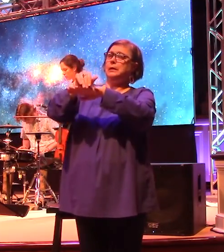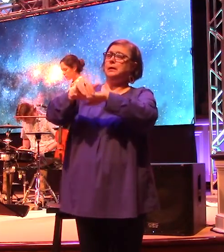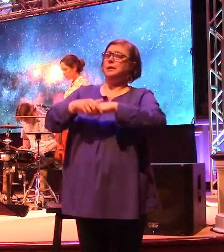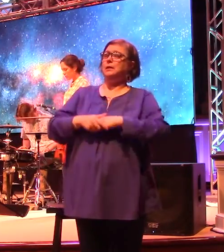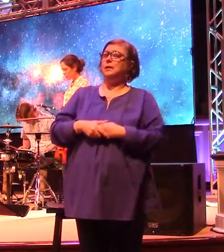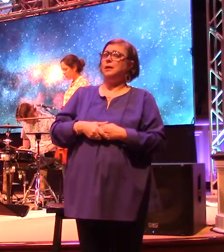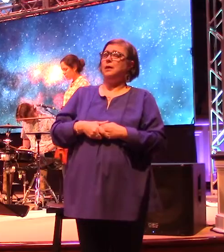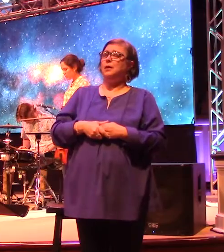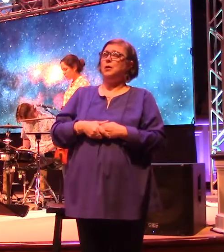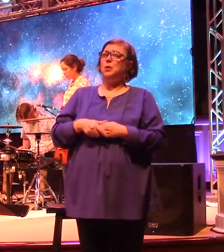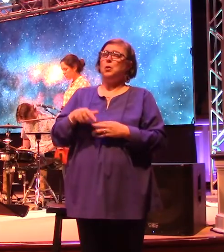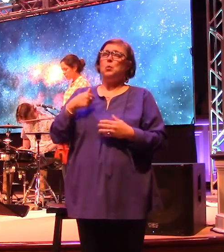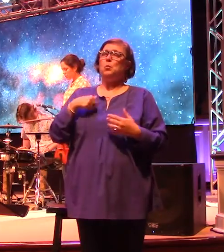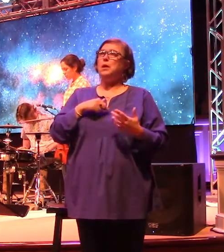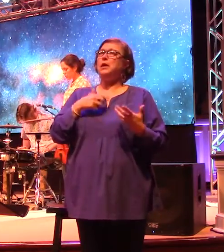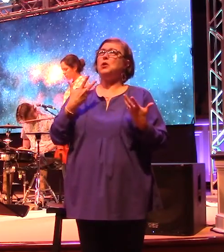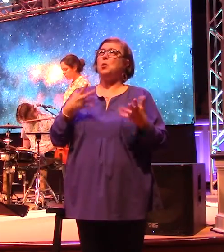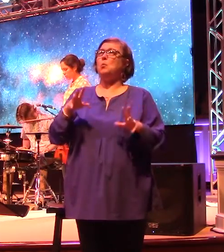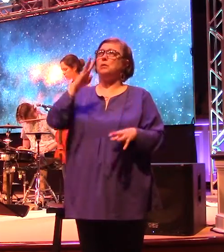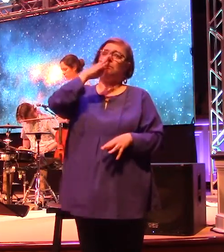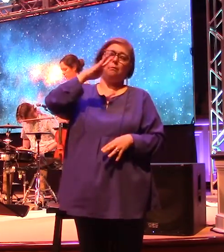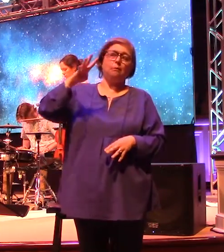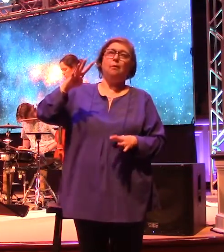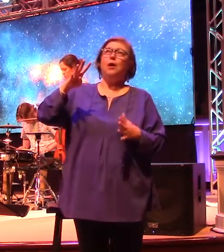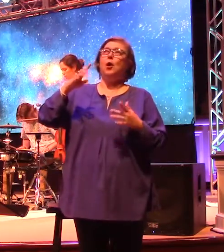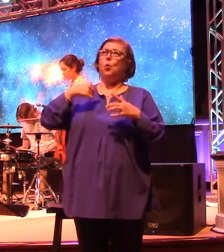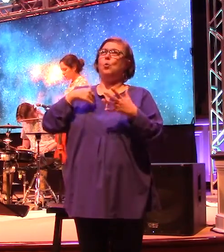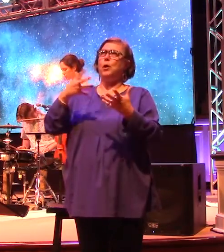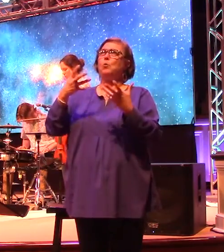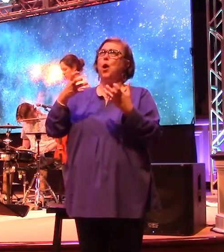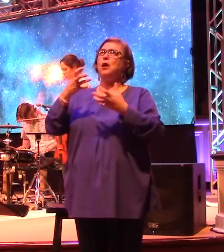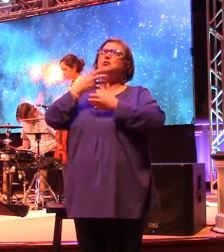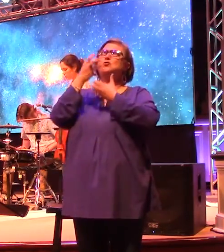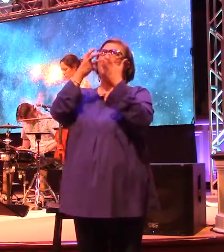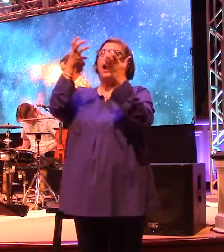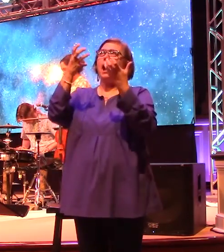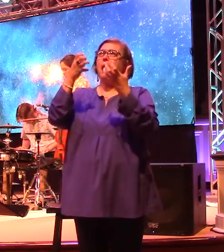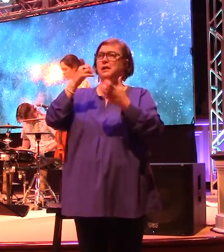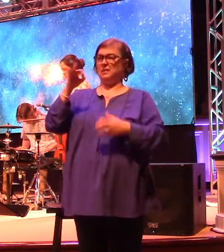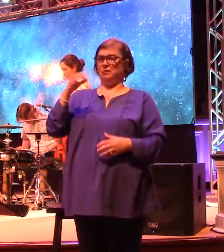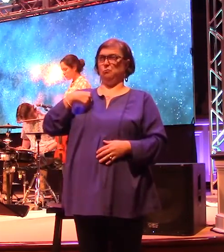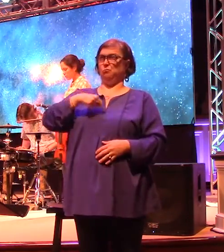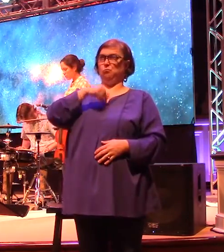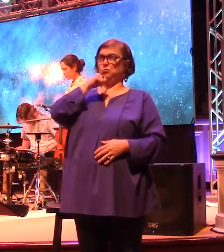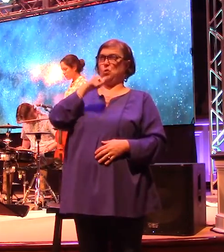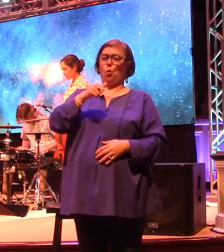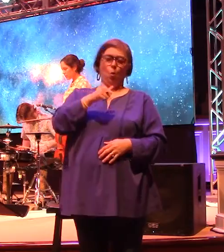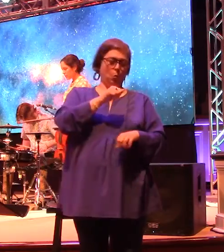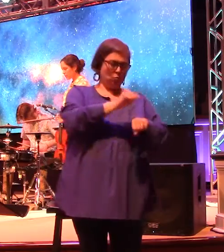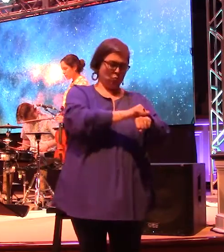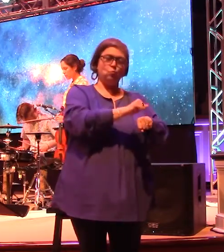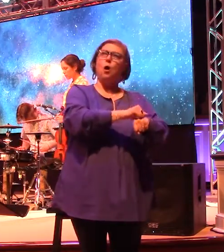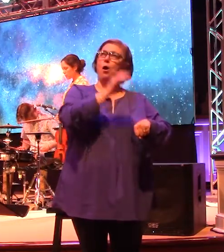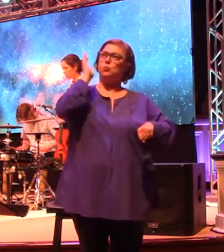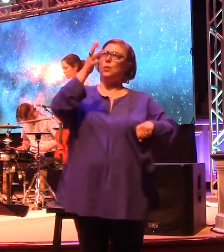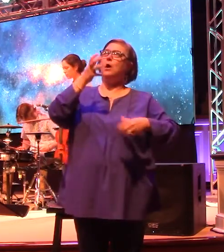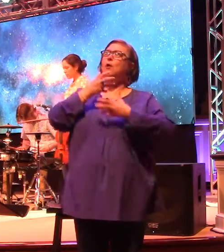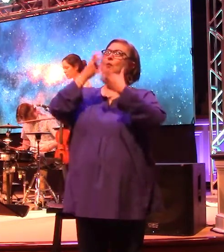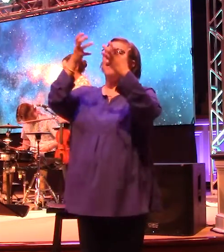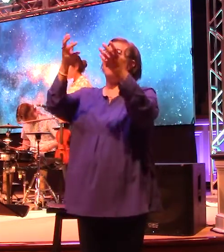And we don't want to be negligent, because we know that if we don't cry out, the rocks will. How unfair would that